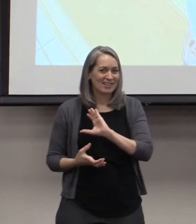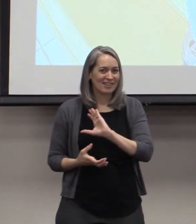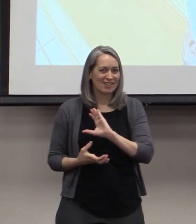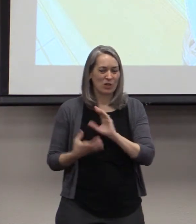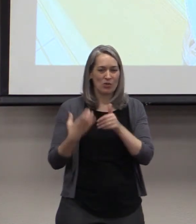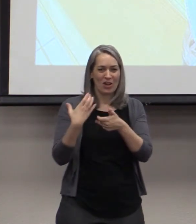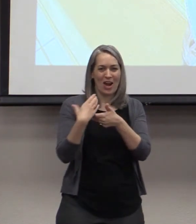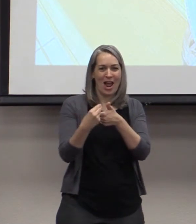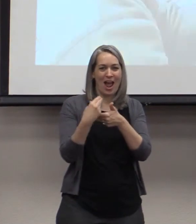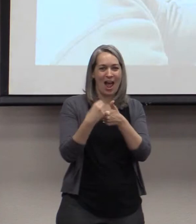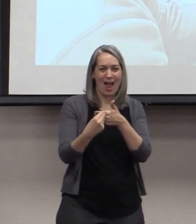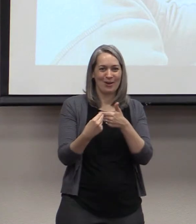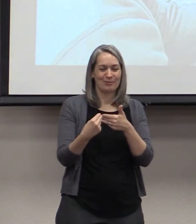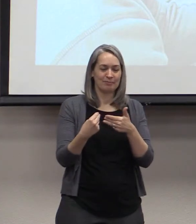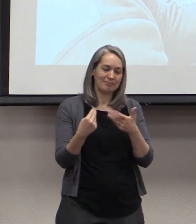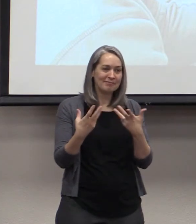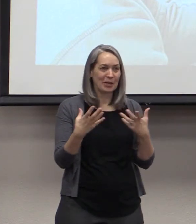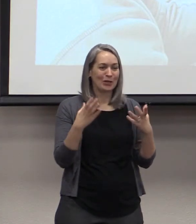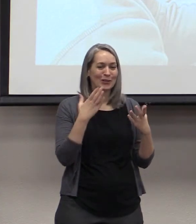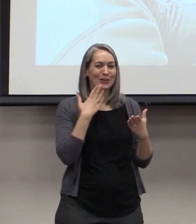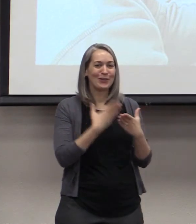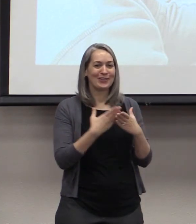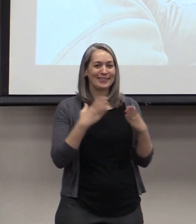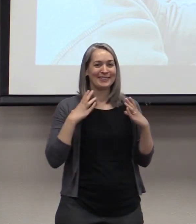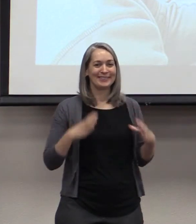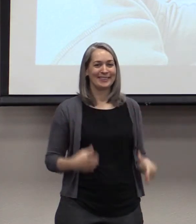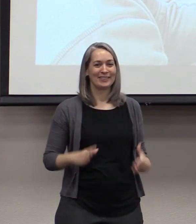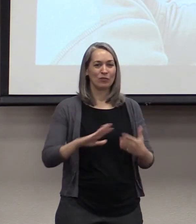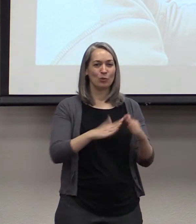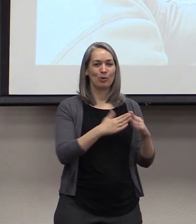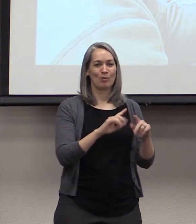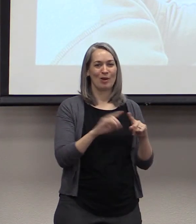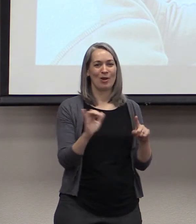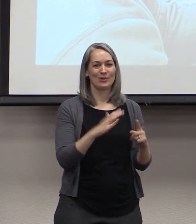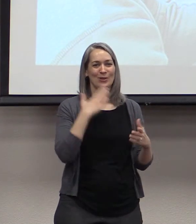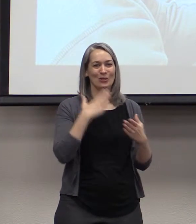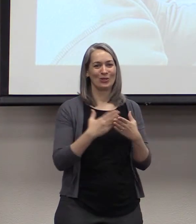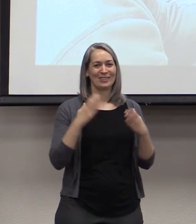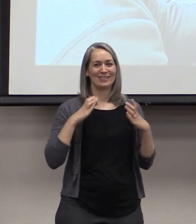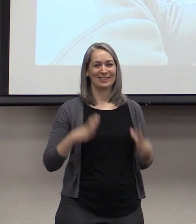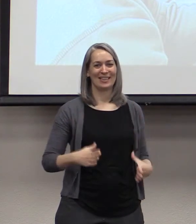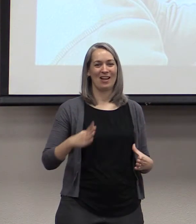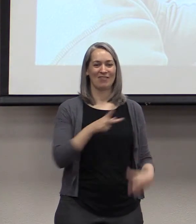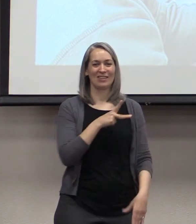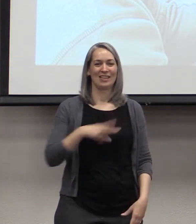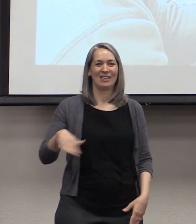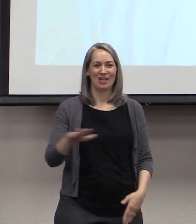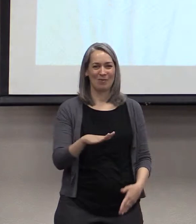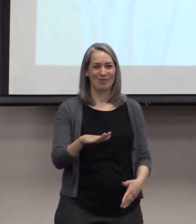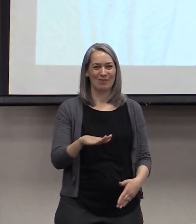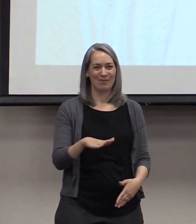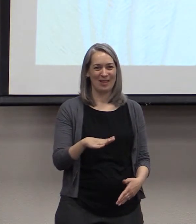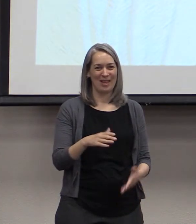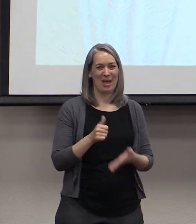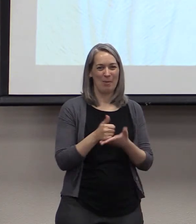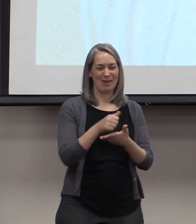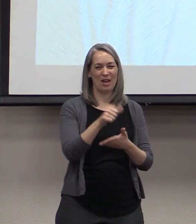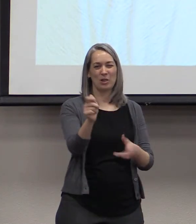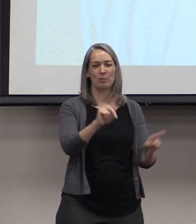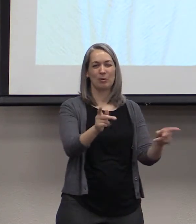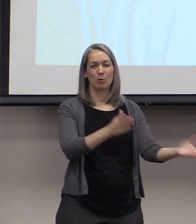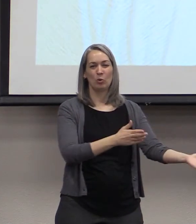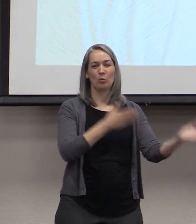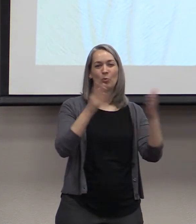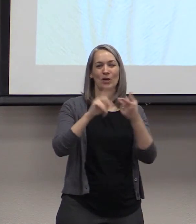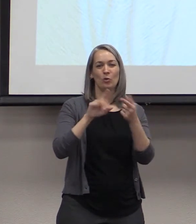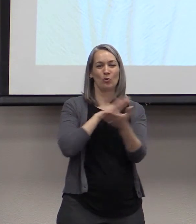out being not just good citizens of Anahuac, they're being good citizens of the kingdom, bringing others to Christ. And that's what